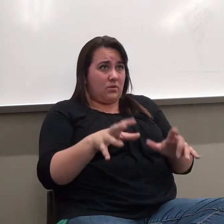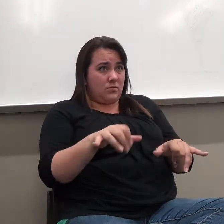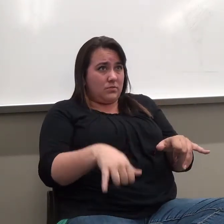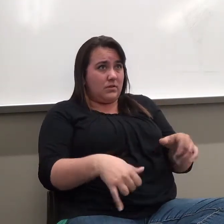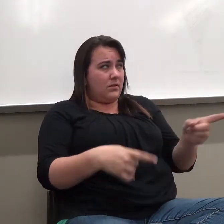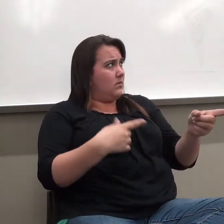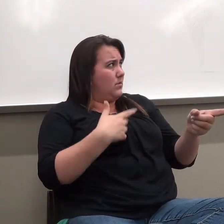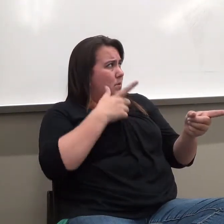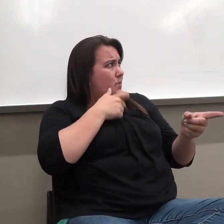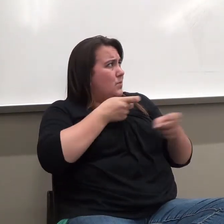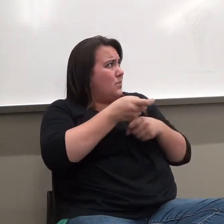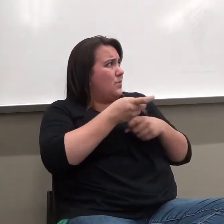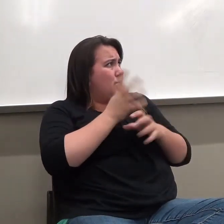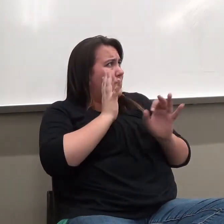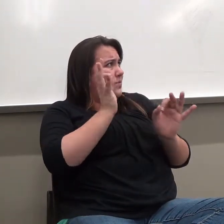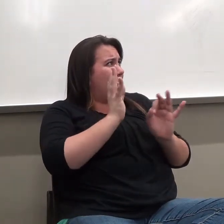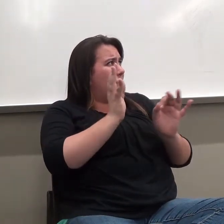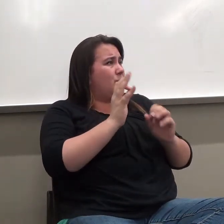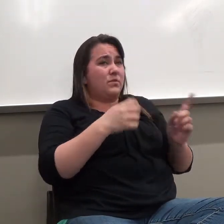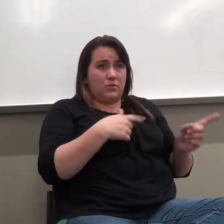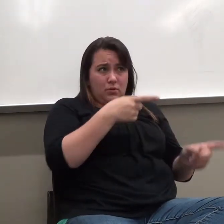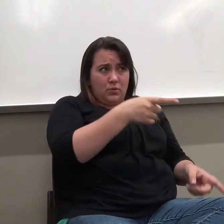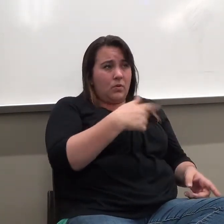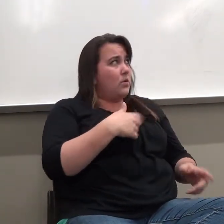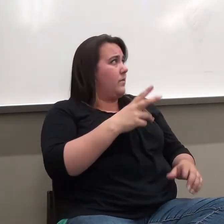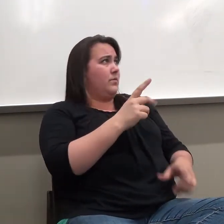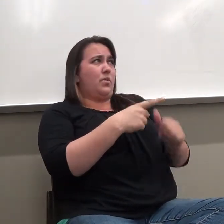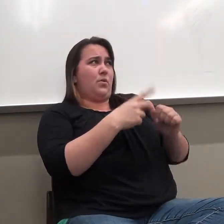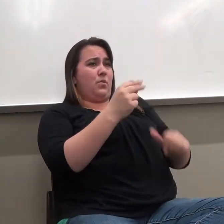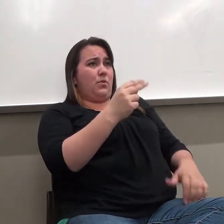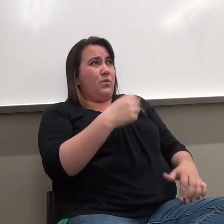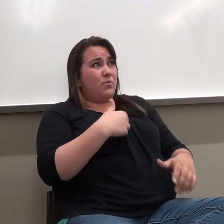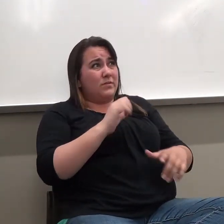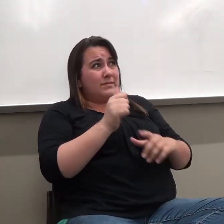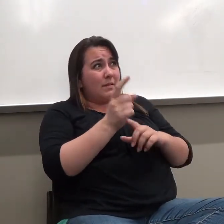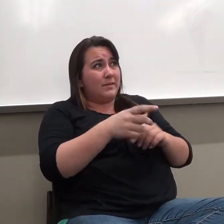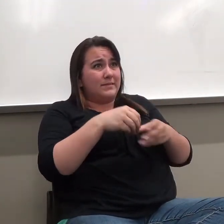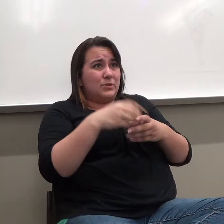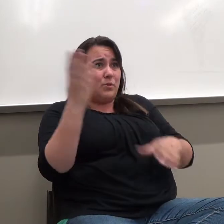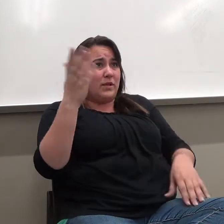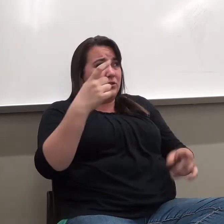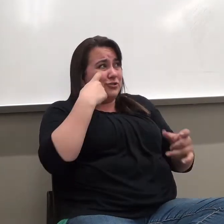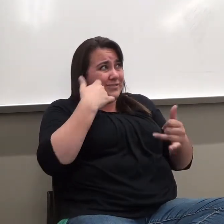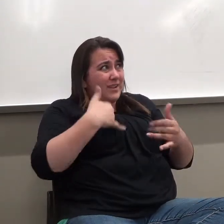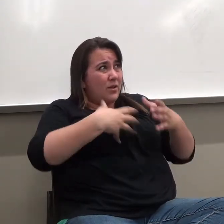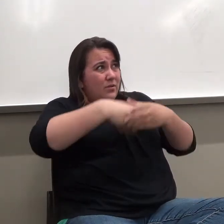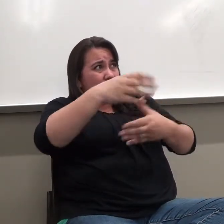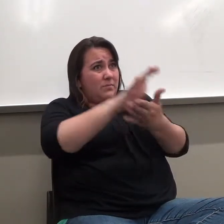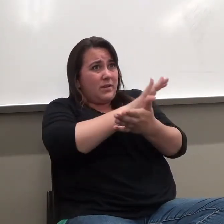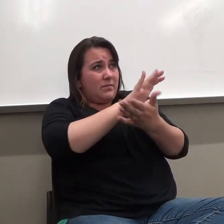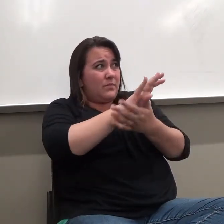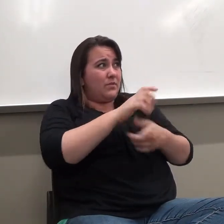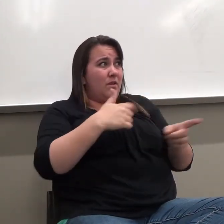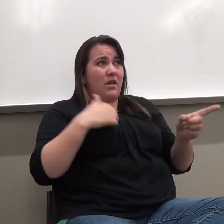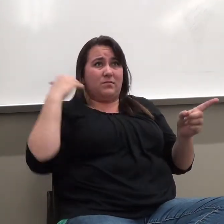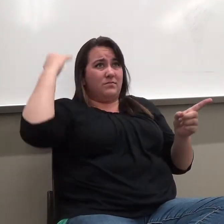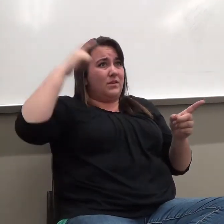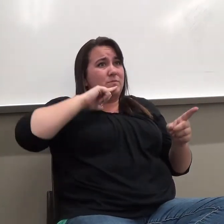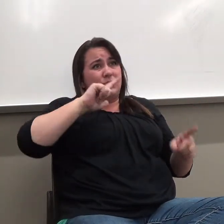this as a joke. First off, hold up. No, Okay, I'm not. we're 10 minutes into the lecture, you're just now getting your notes out. I'm grown. I'm 24 years old. I'm about to be